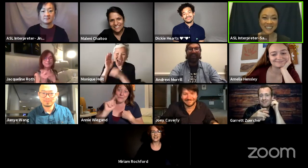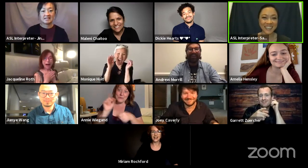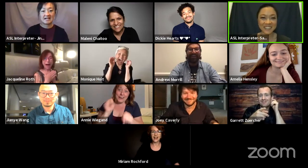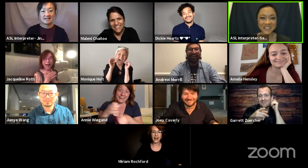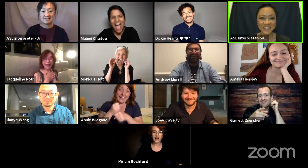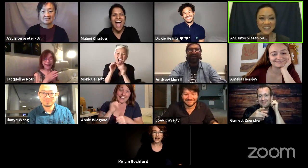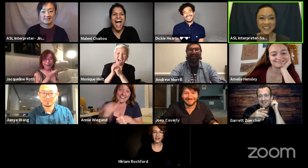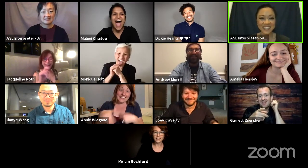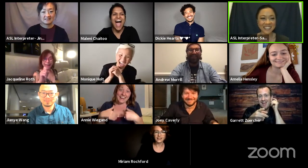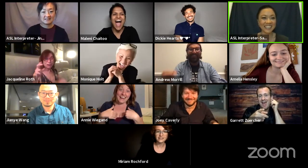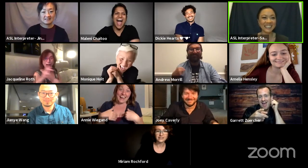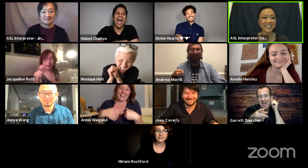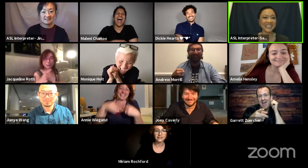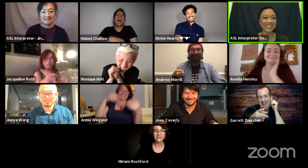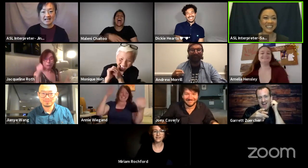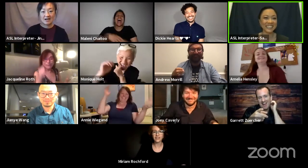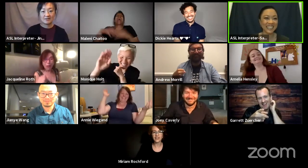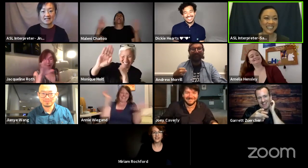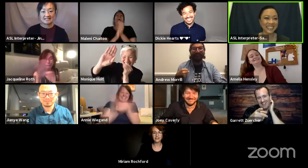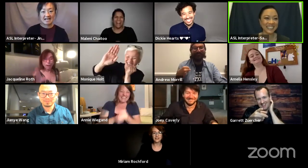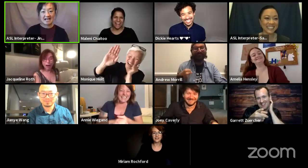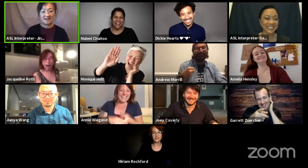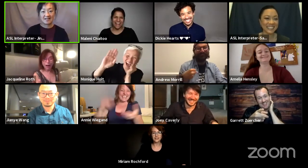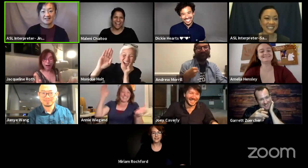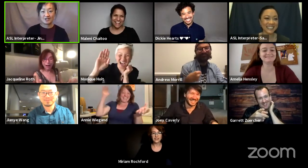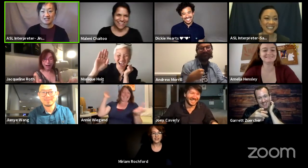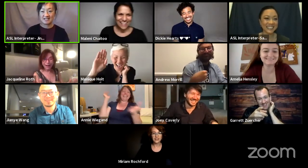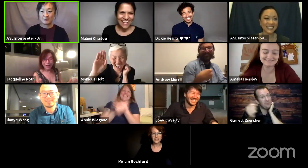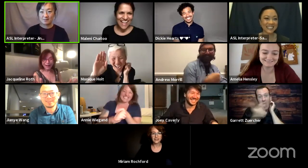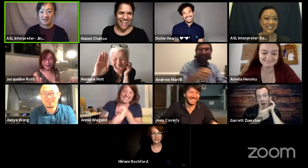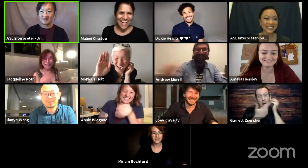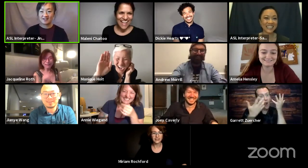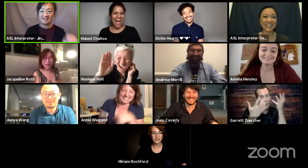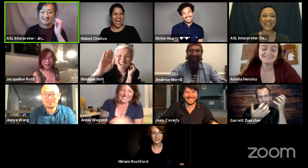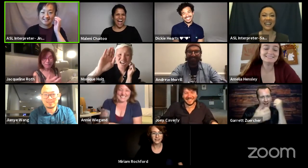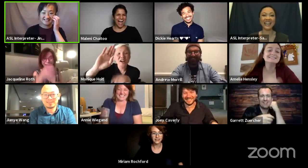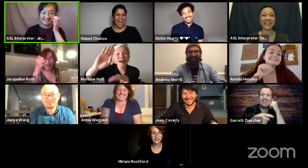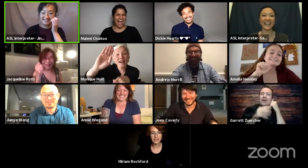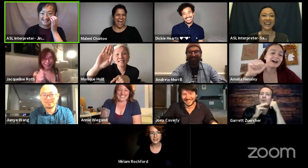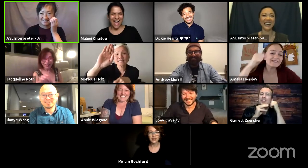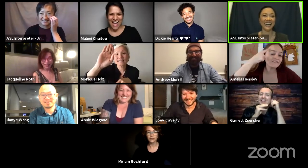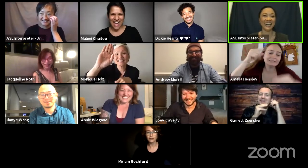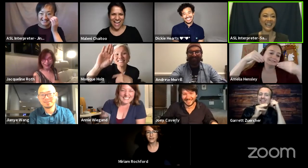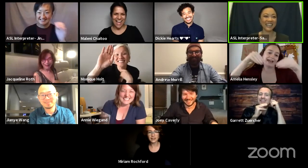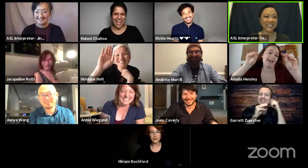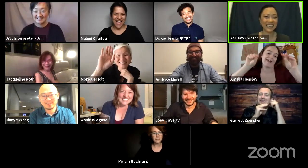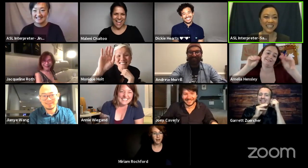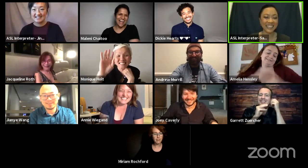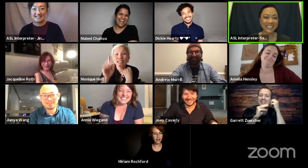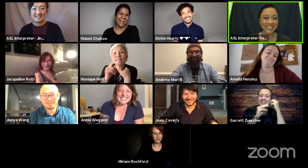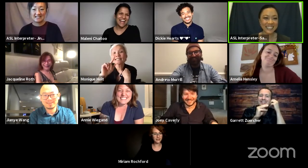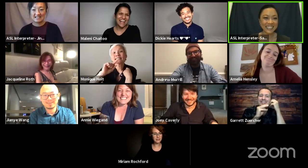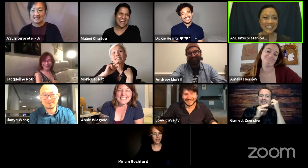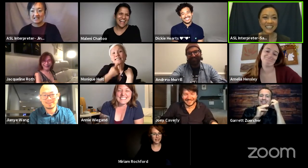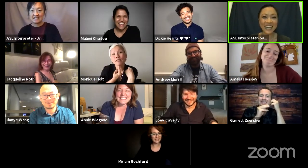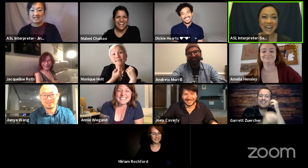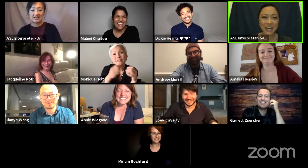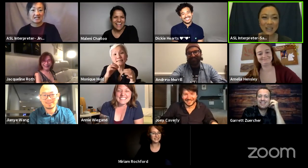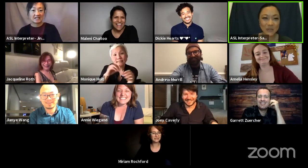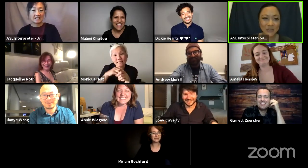I have something. I would like to have that genie in a wine bottle. Really? That's my bottle. That's mine.